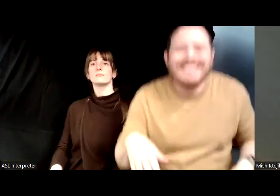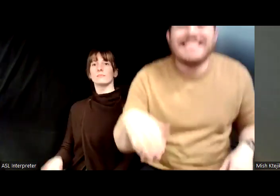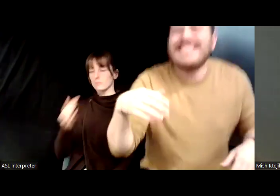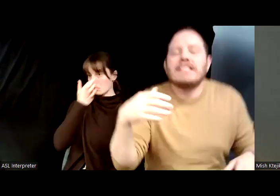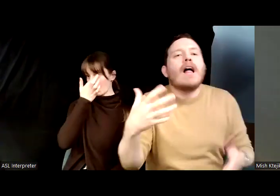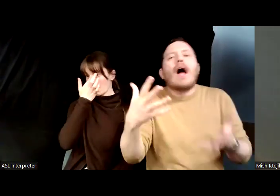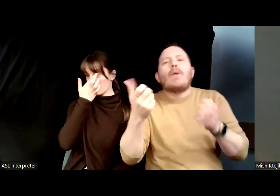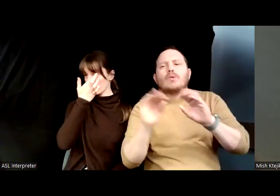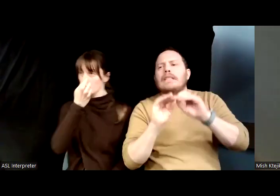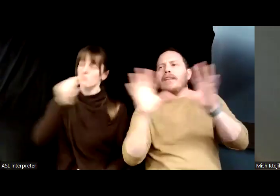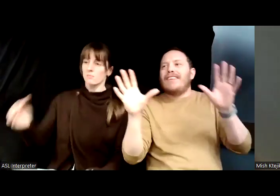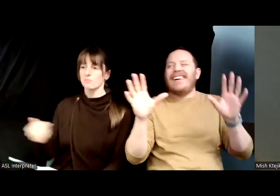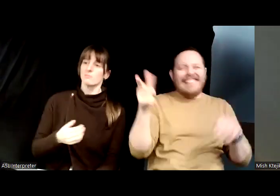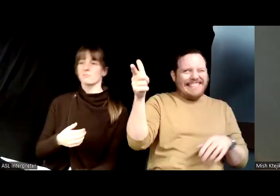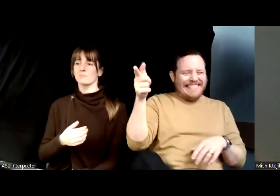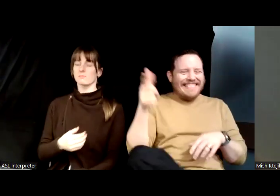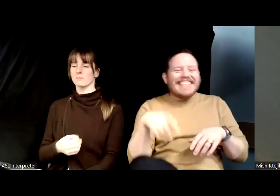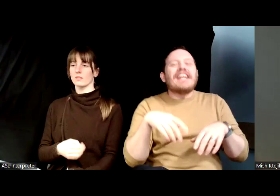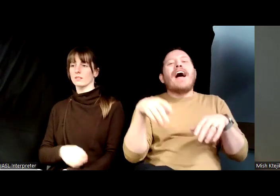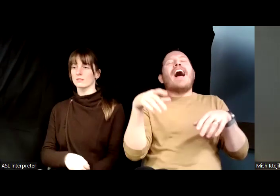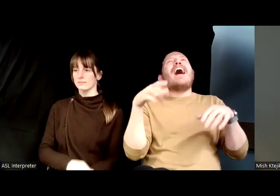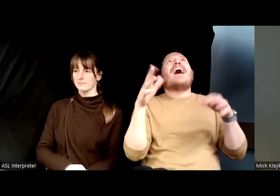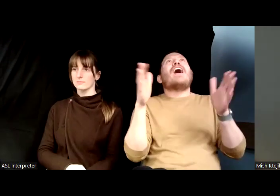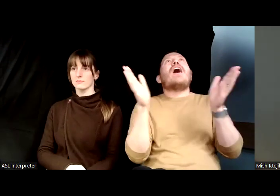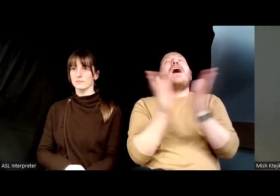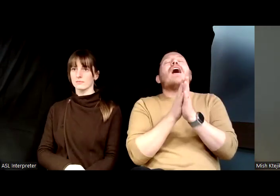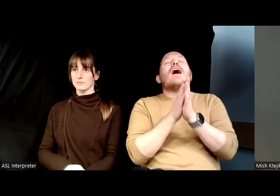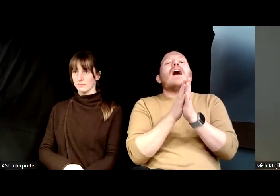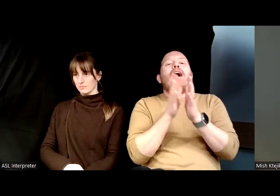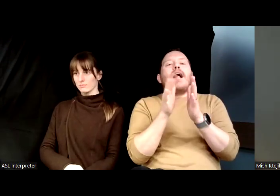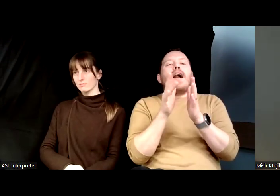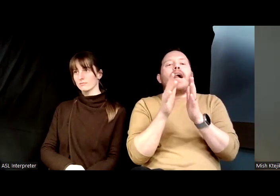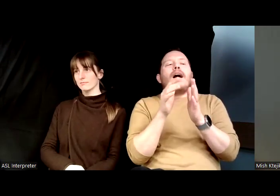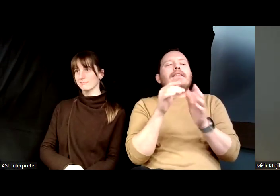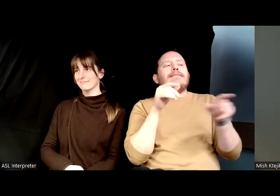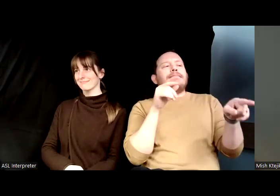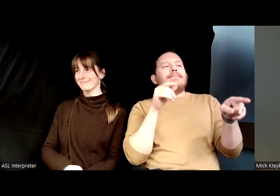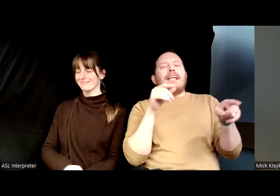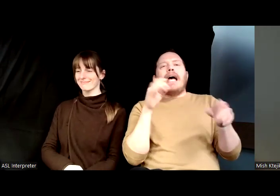Hi, Eric again. I just wanted to clarify, got you.